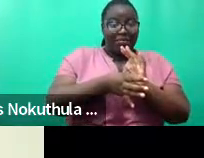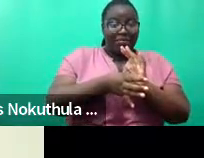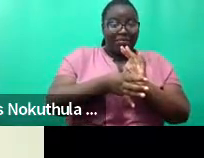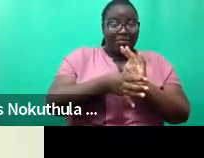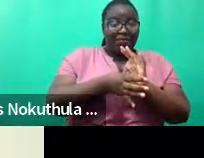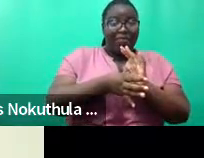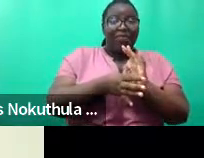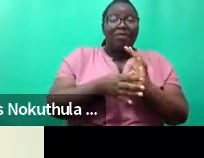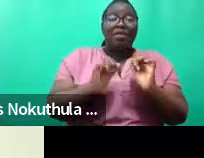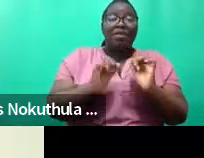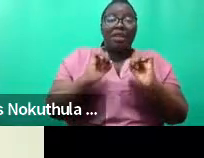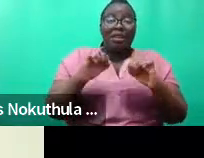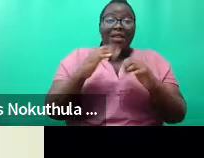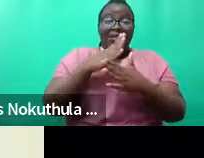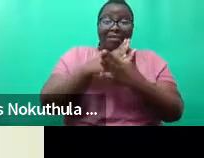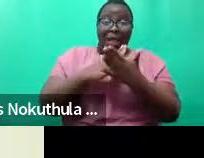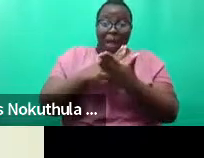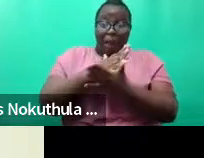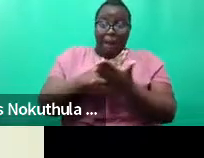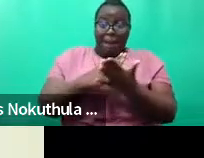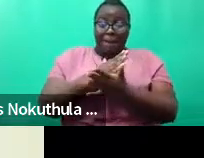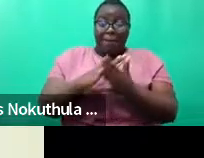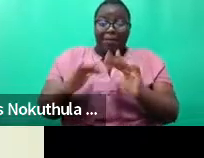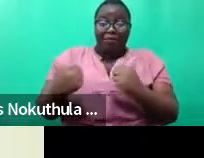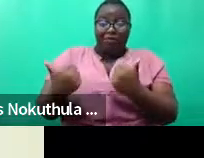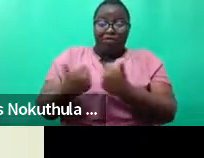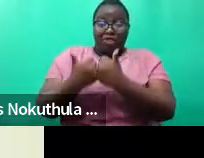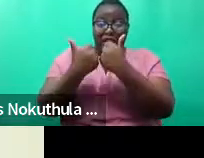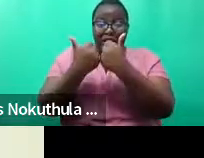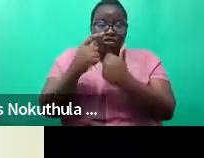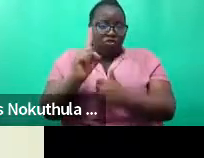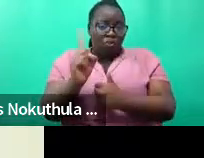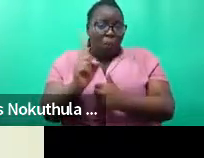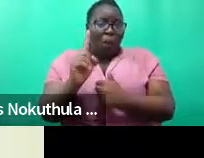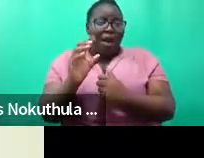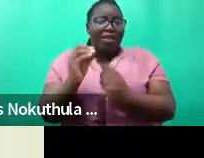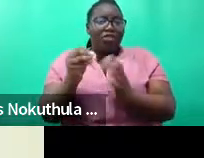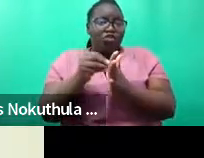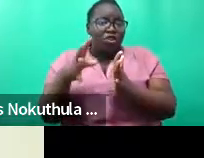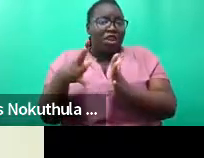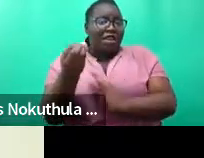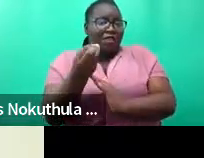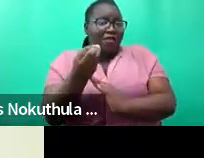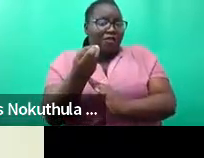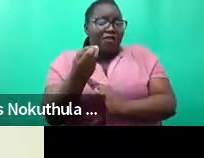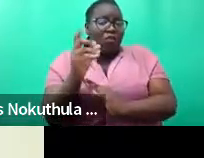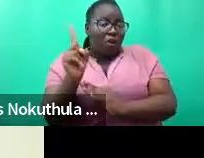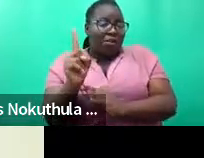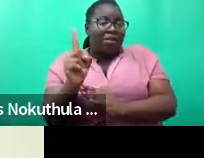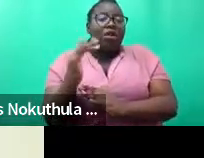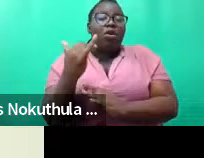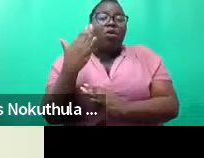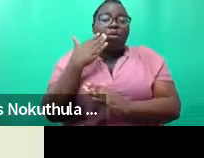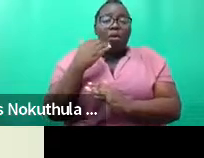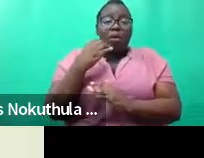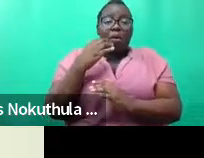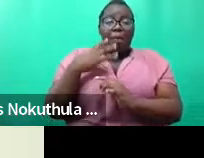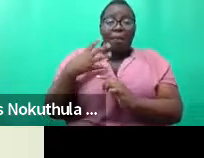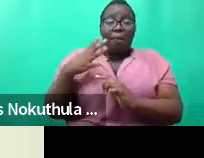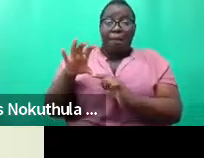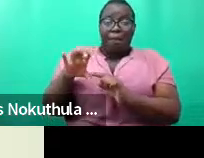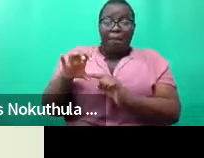some of the challenges that the students were facing were founded on a basis